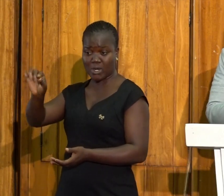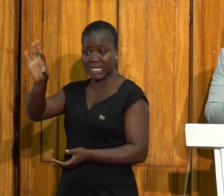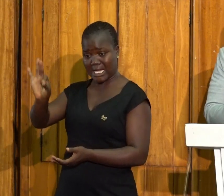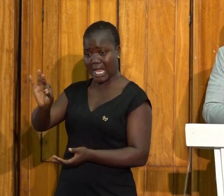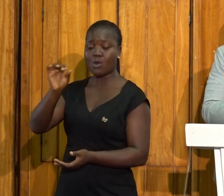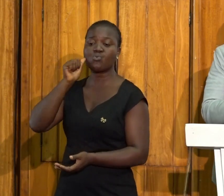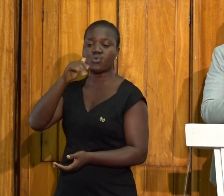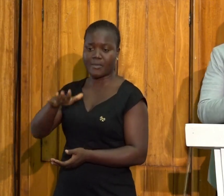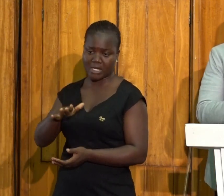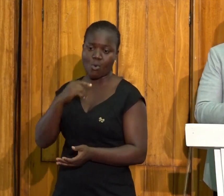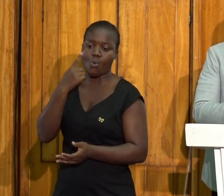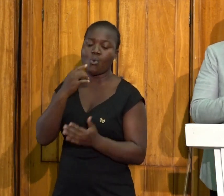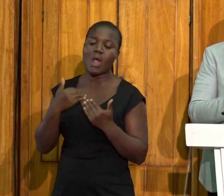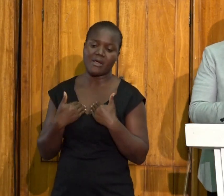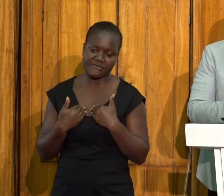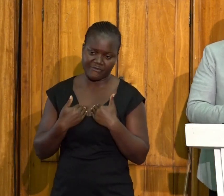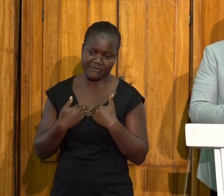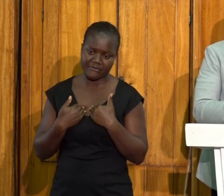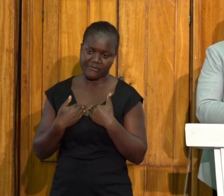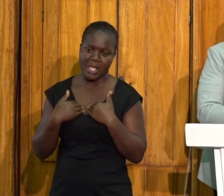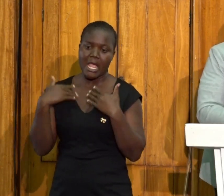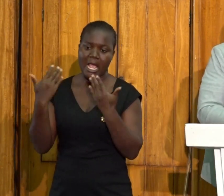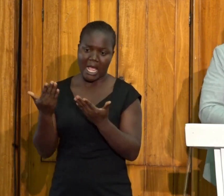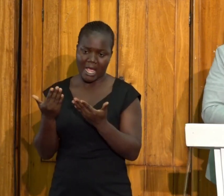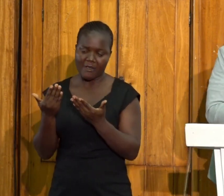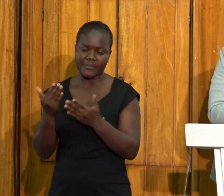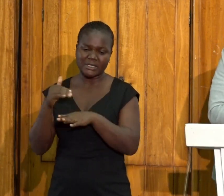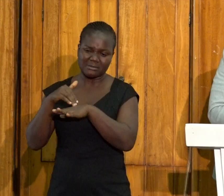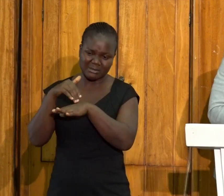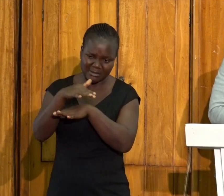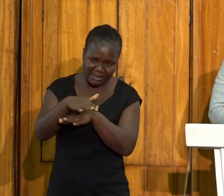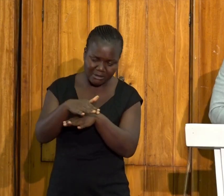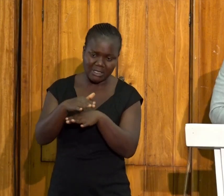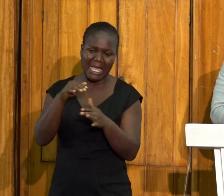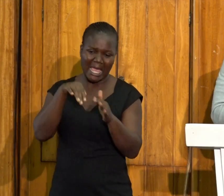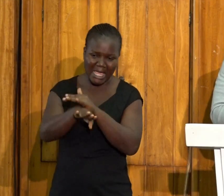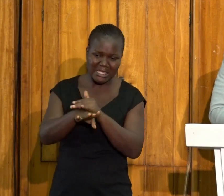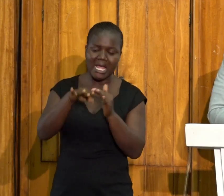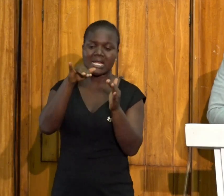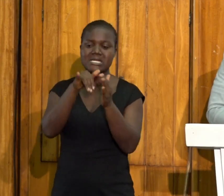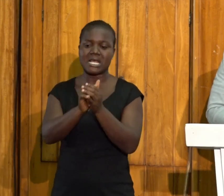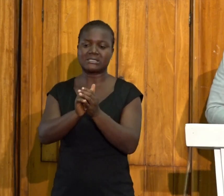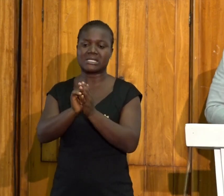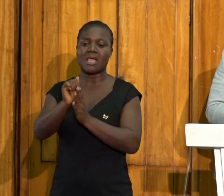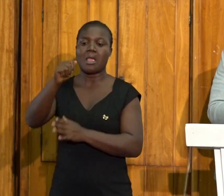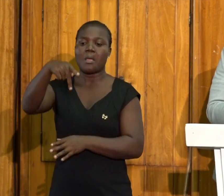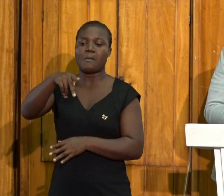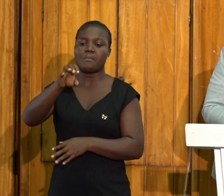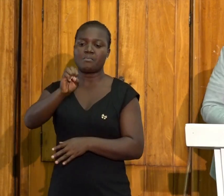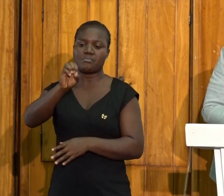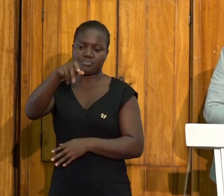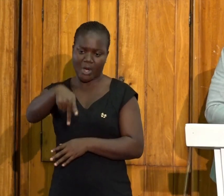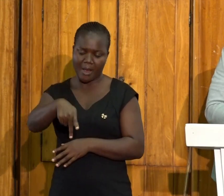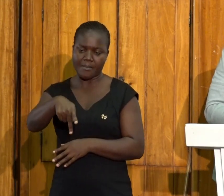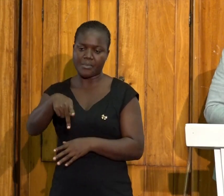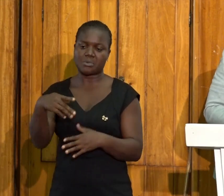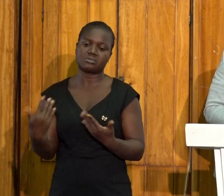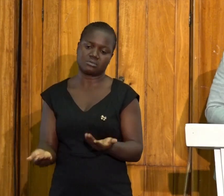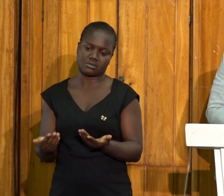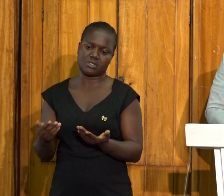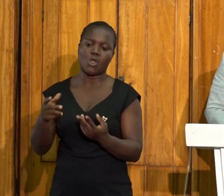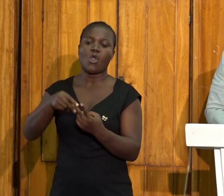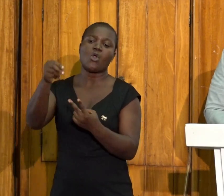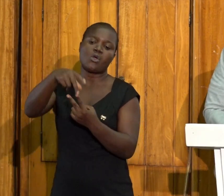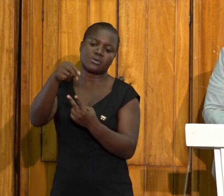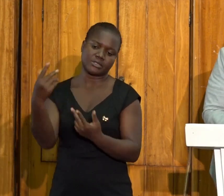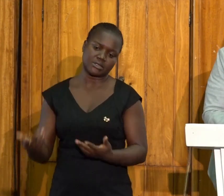1,029 women who have been exposed to the PrEP options, and majority of these women are actually on CAB, and we have outcomes in most of